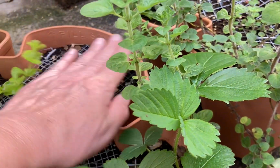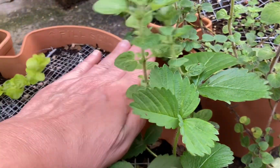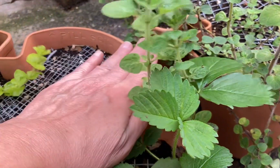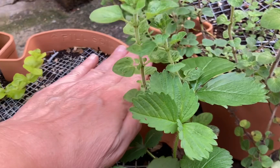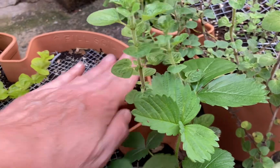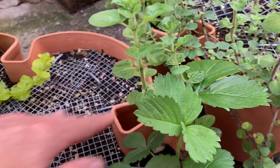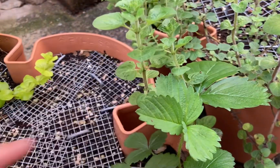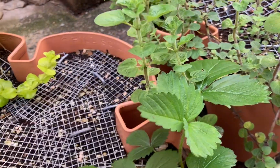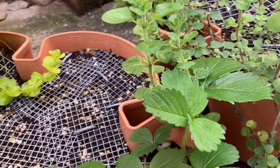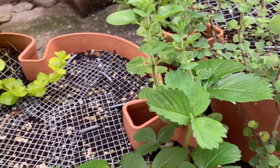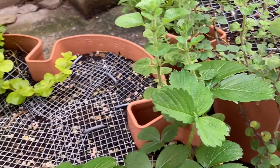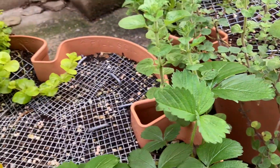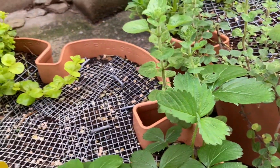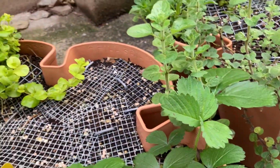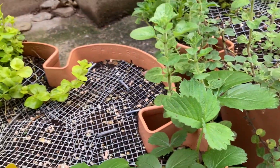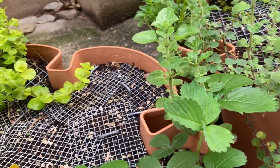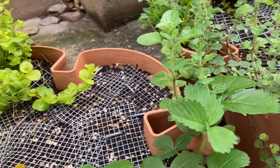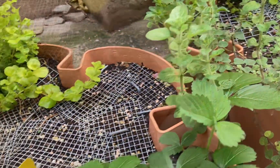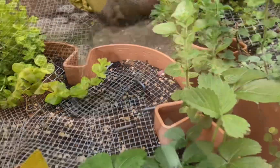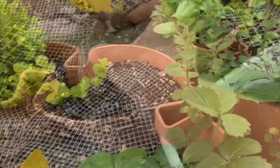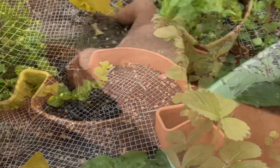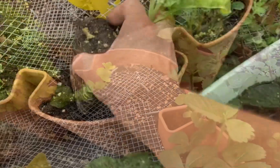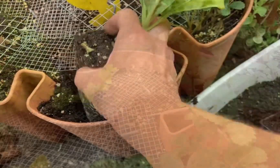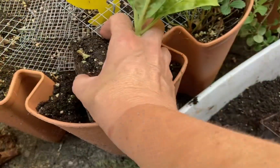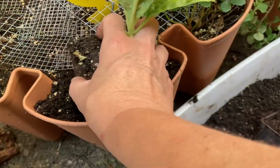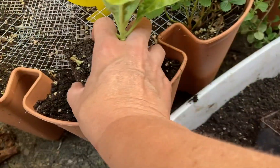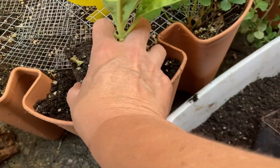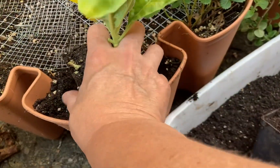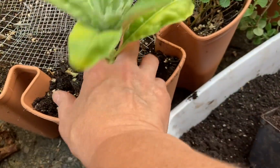Needs to be filled all the way to the top.